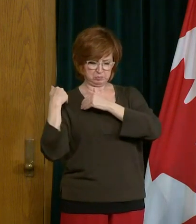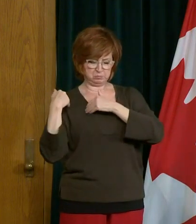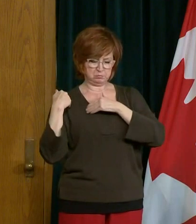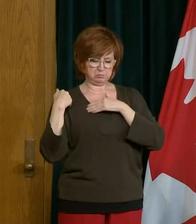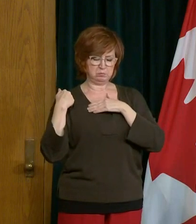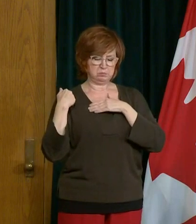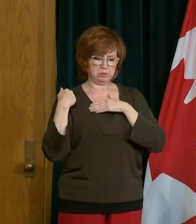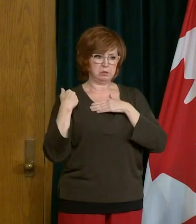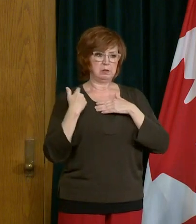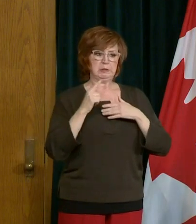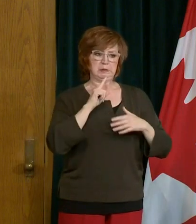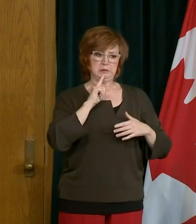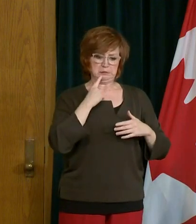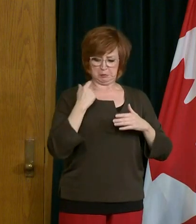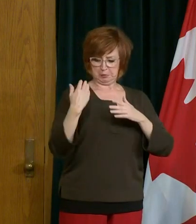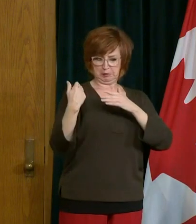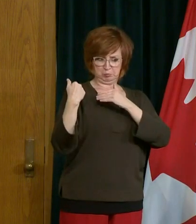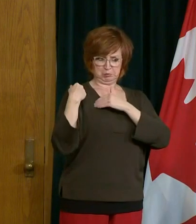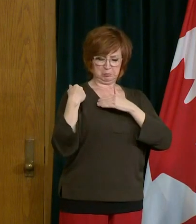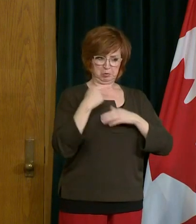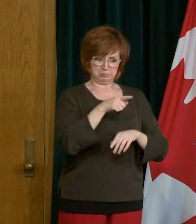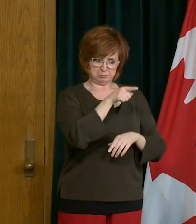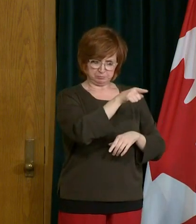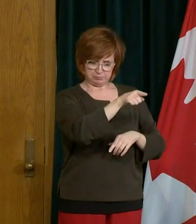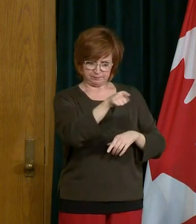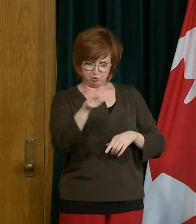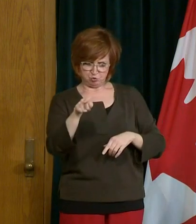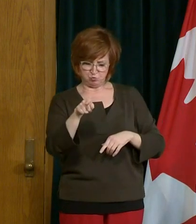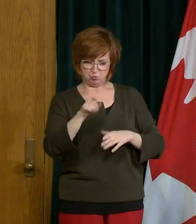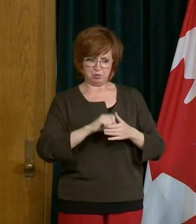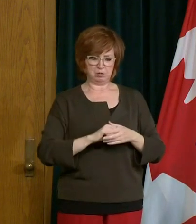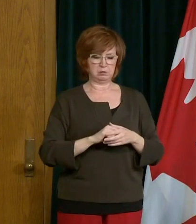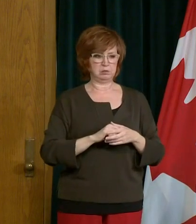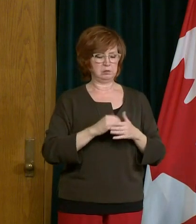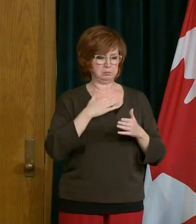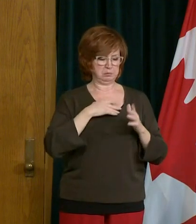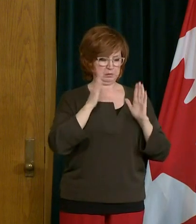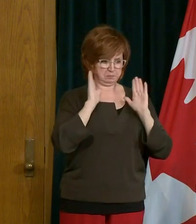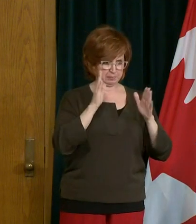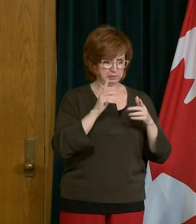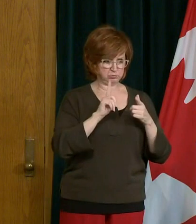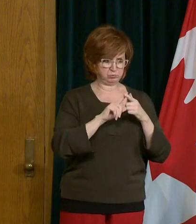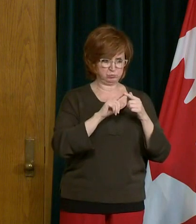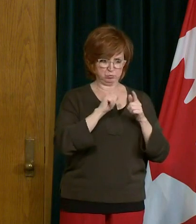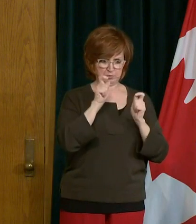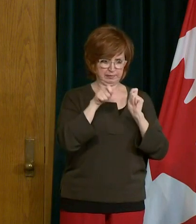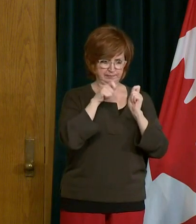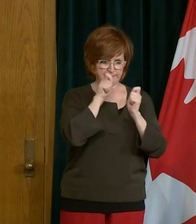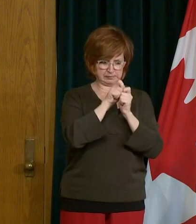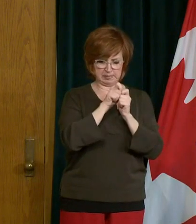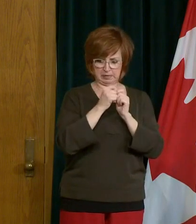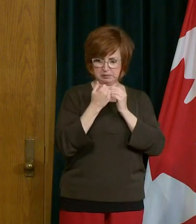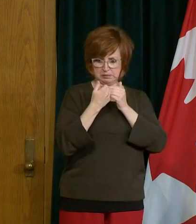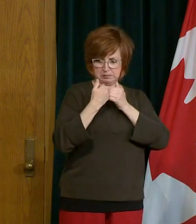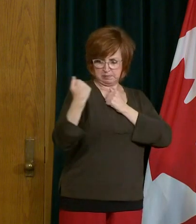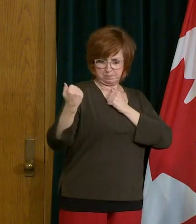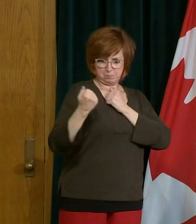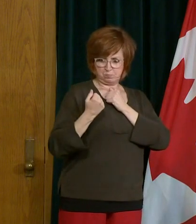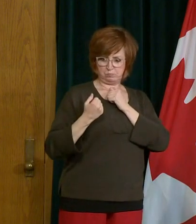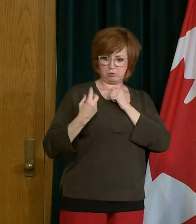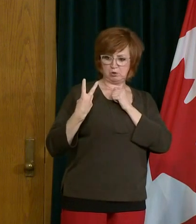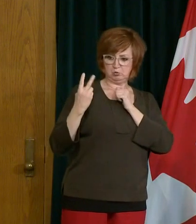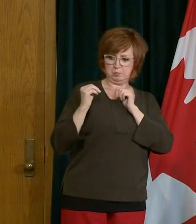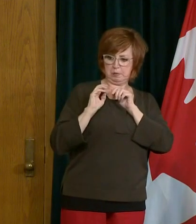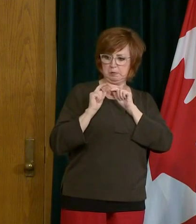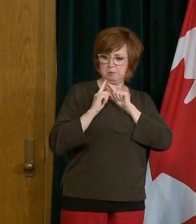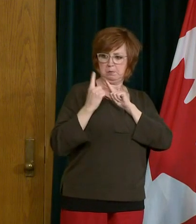seriously. And I would ask them to pay attention to how to properly physical distance, how to protect not only themselves, but to protect the elders